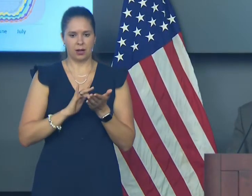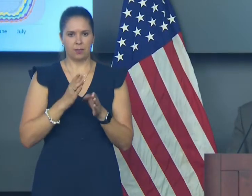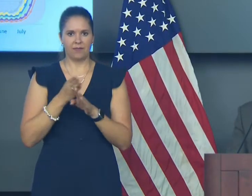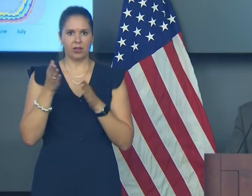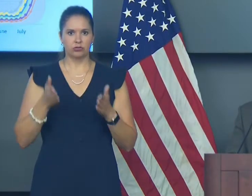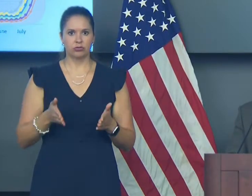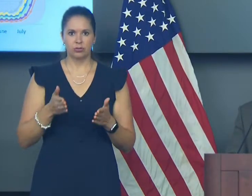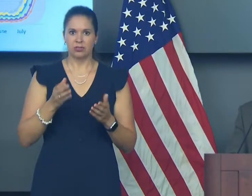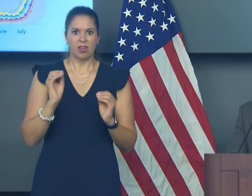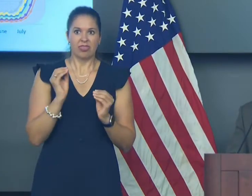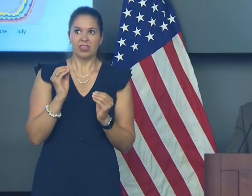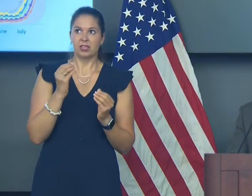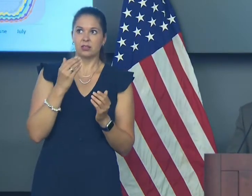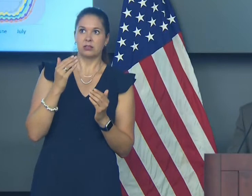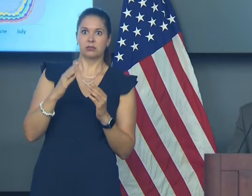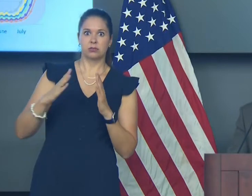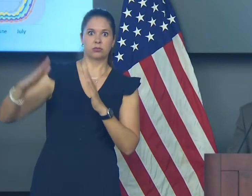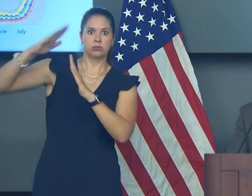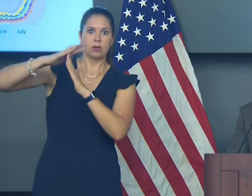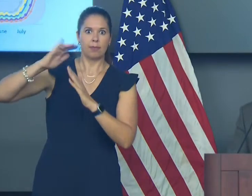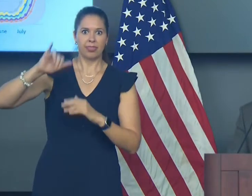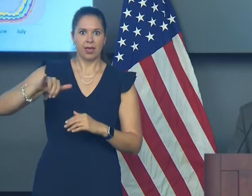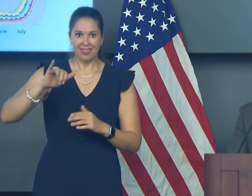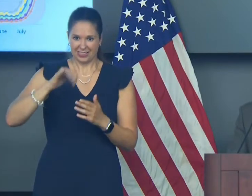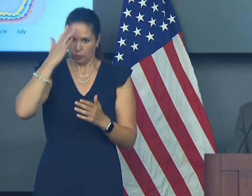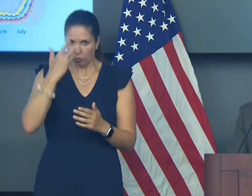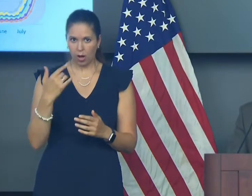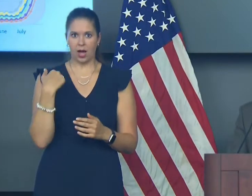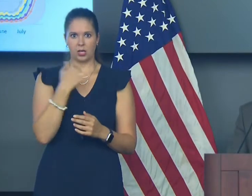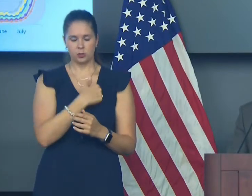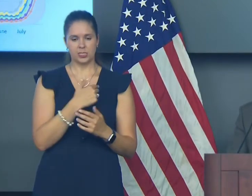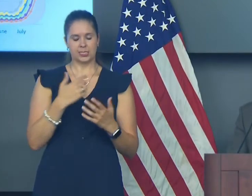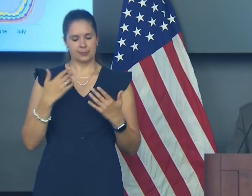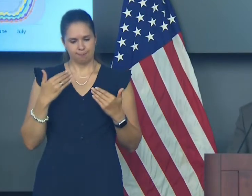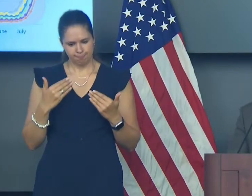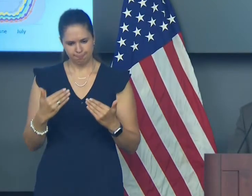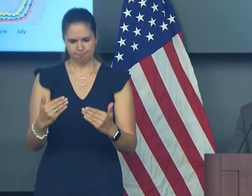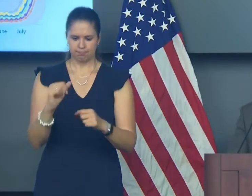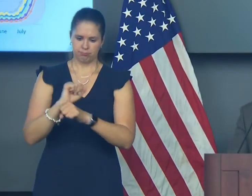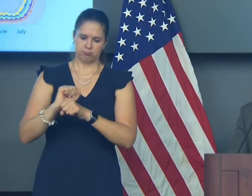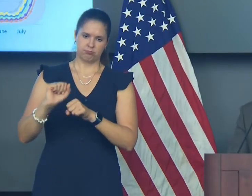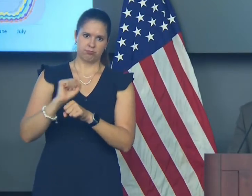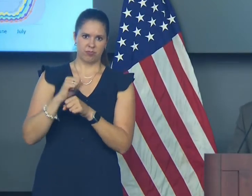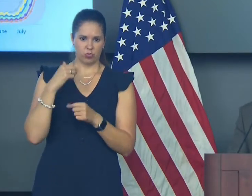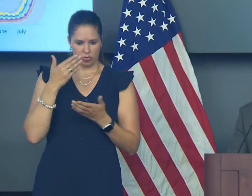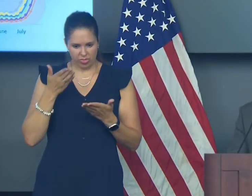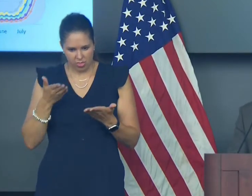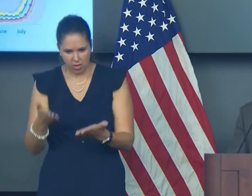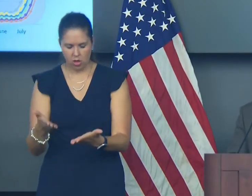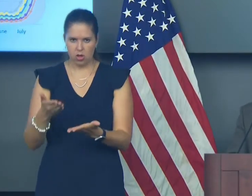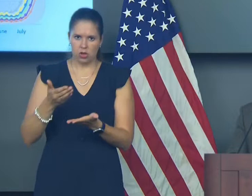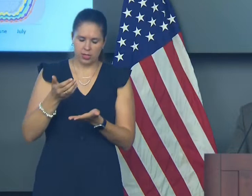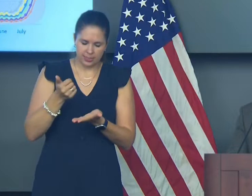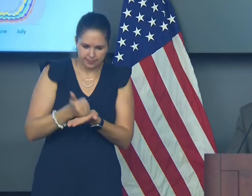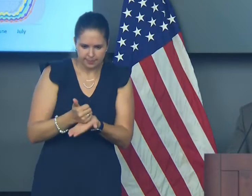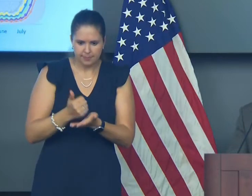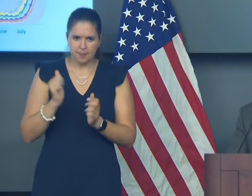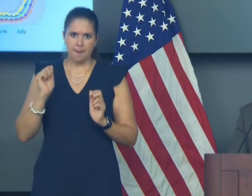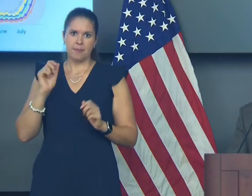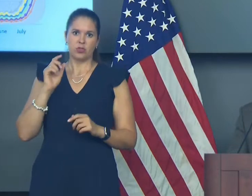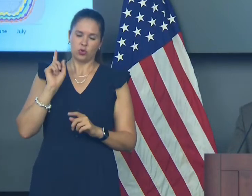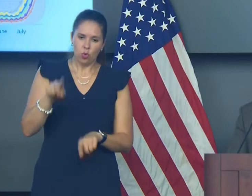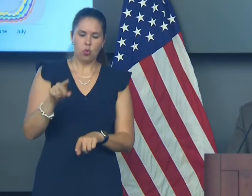And that's why we do what we do. That's why we are on the front lines every day. That's why we go back to work each